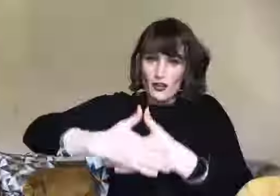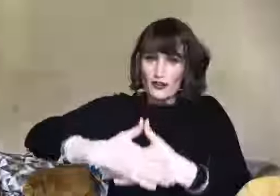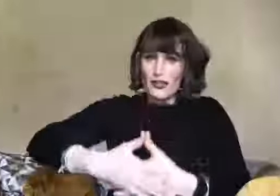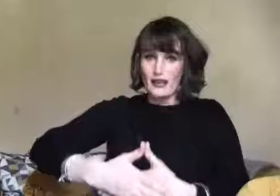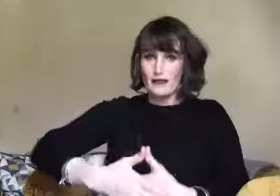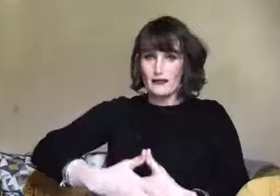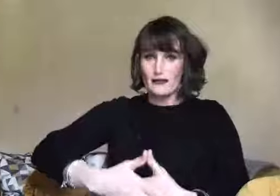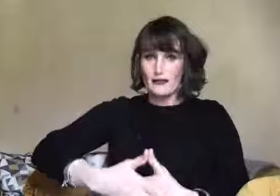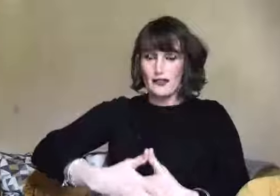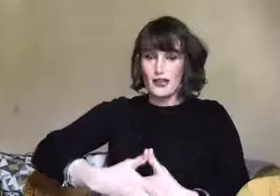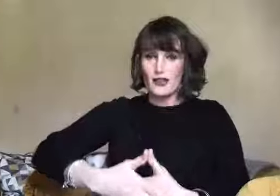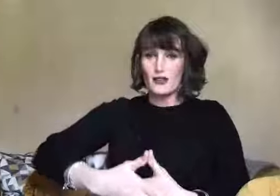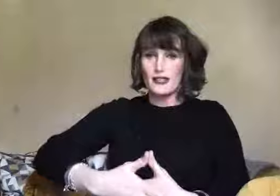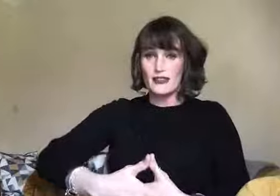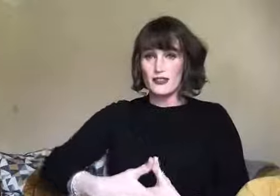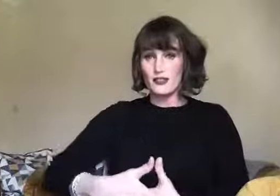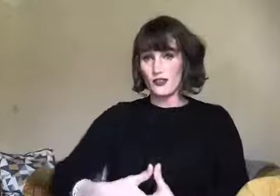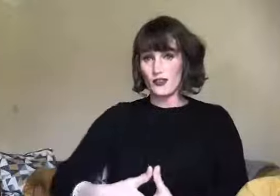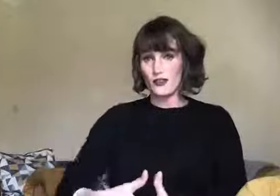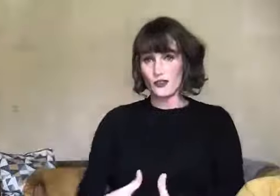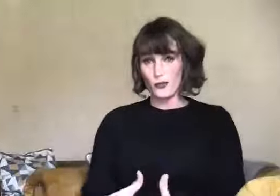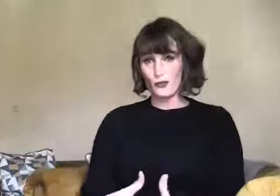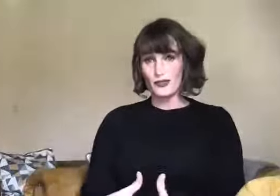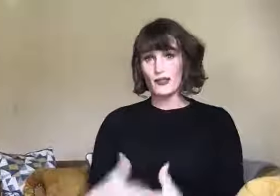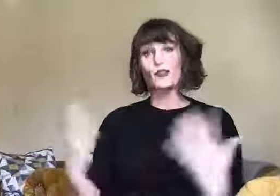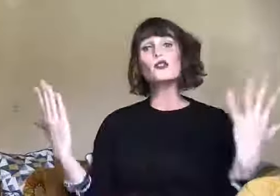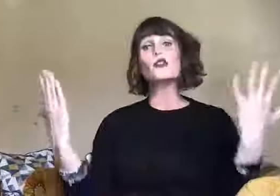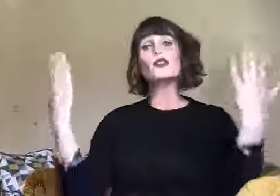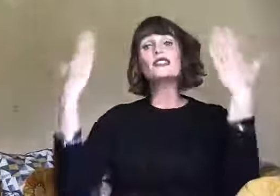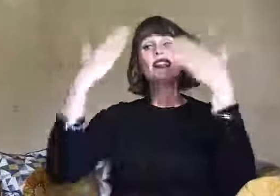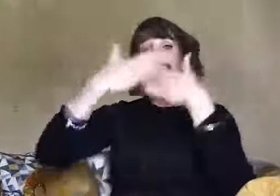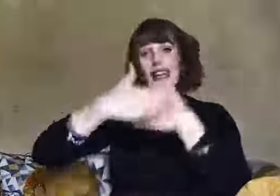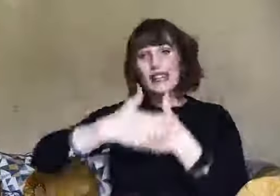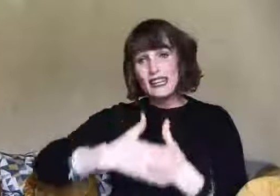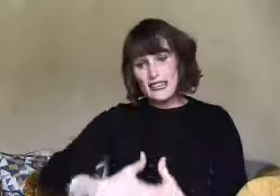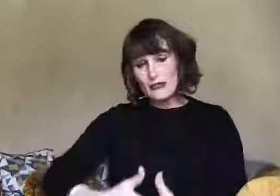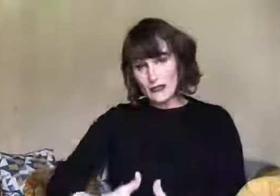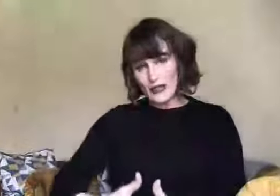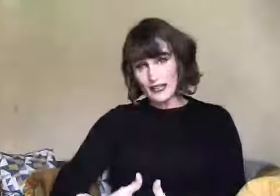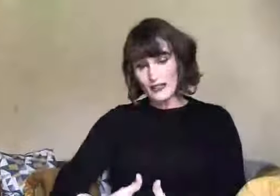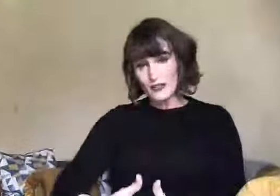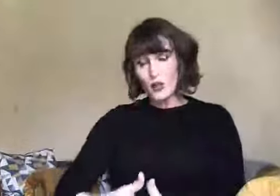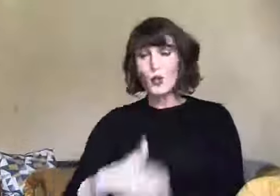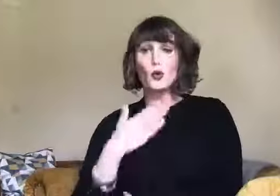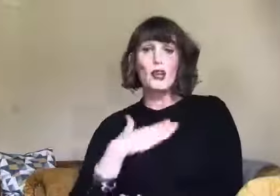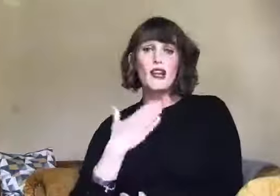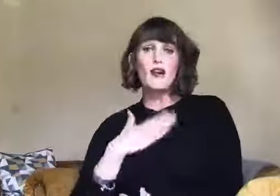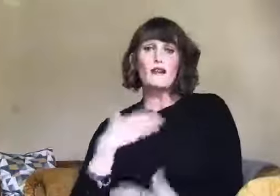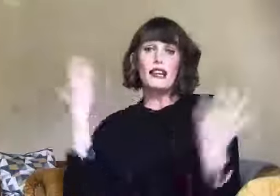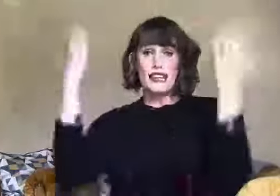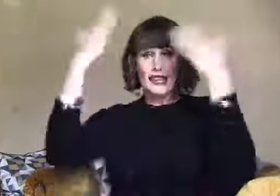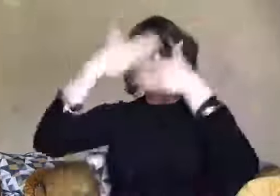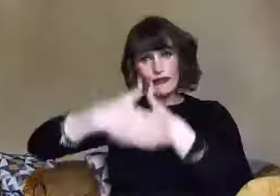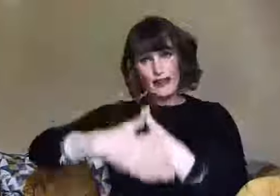goes down and you see that the sun drops. So good evening or lovely